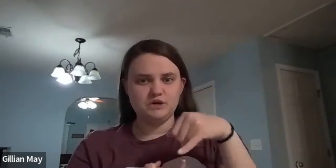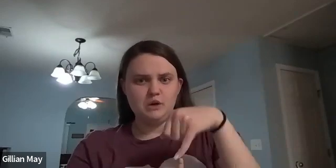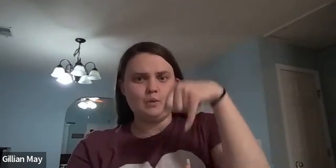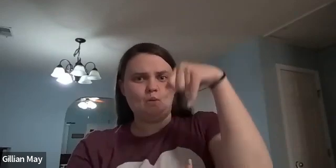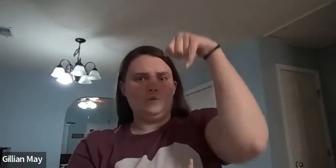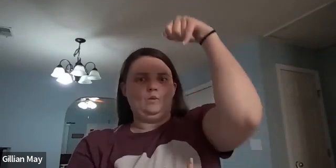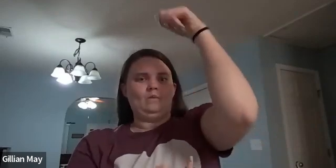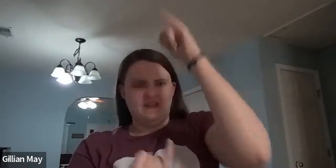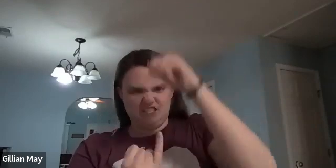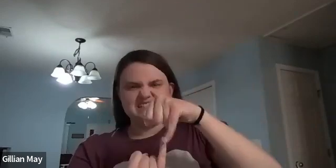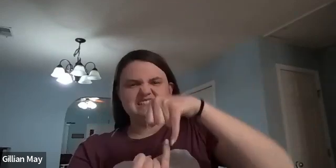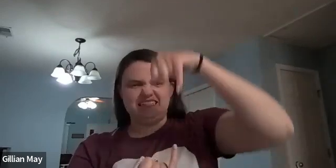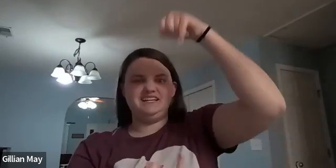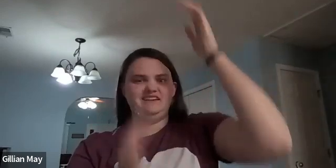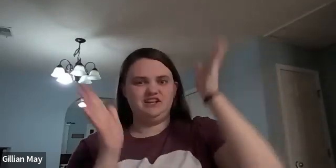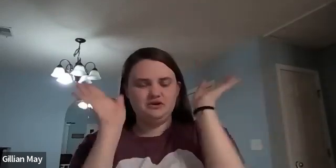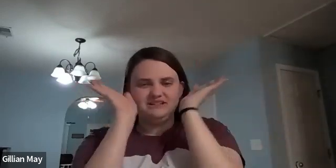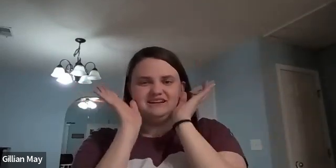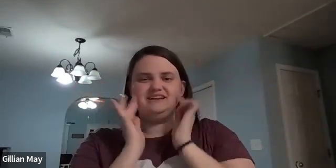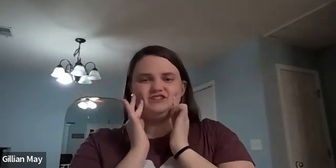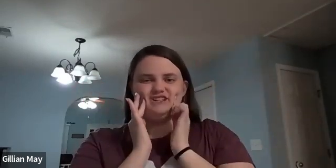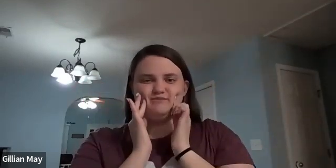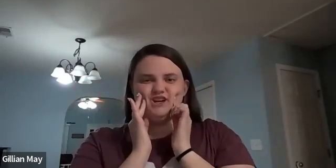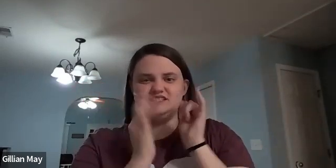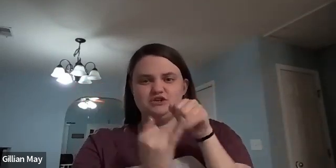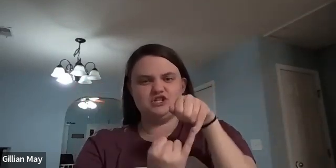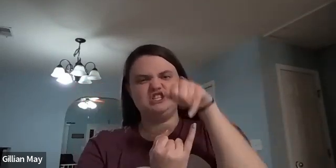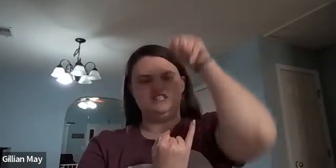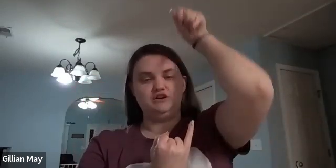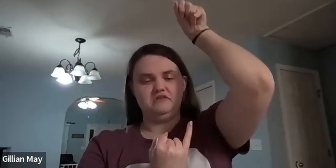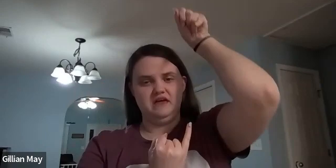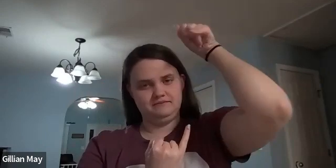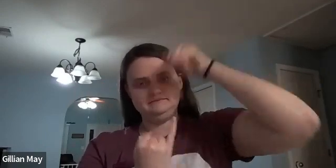like, she's skinny, like you're sucking your cheeks in because they're so thin.